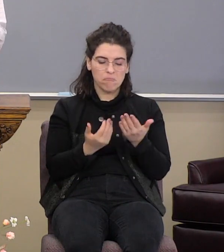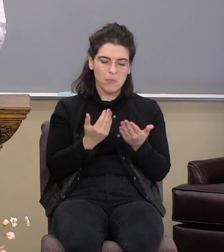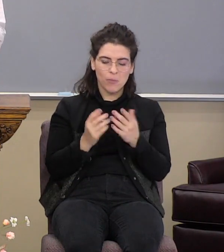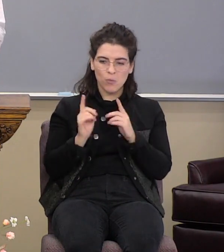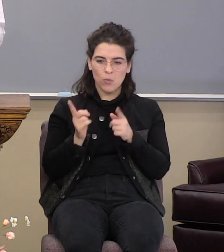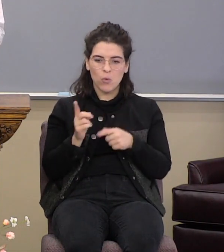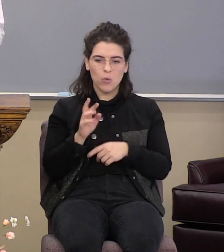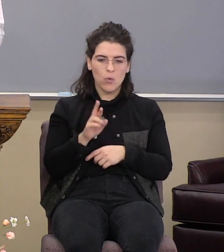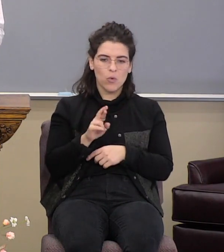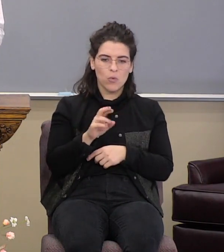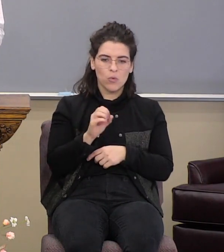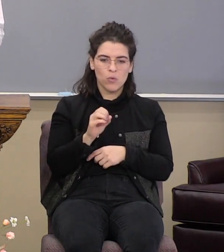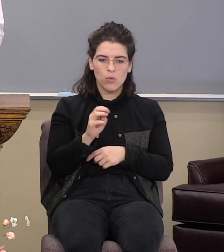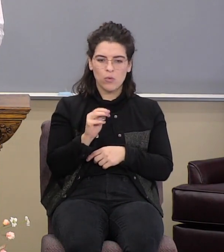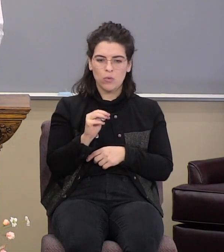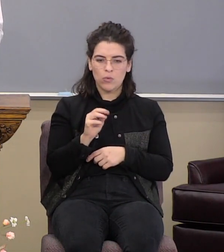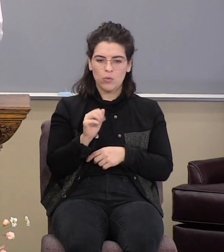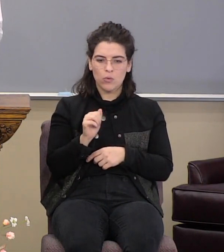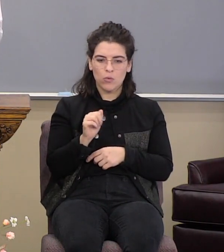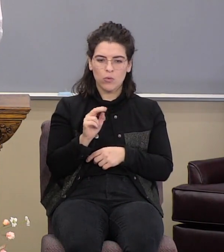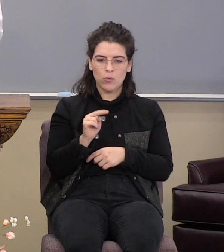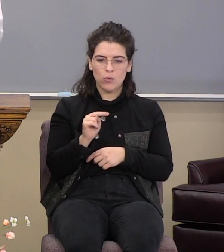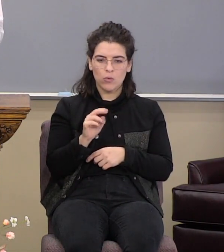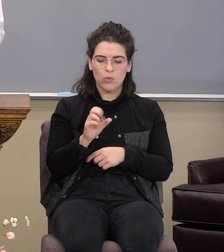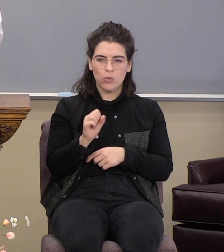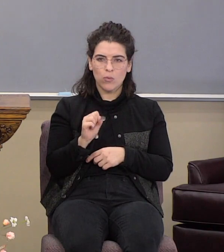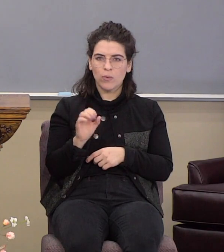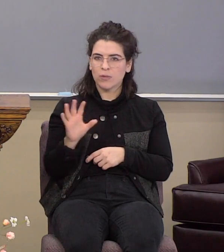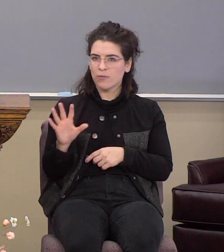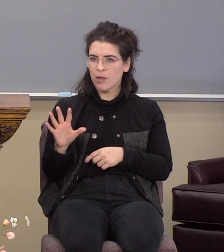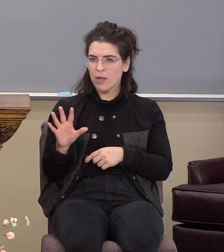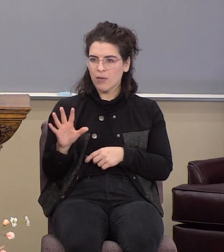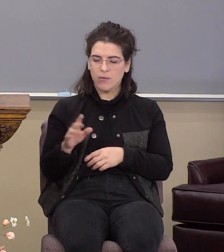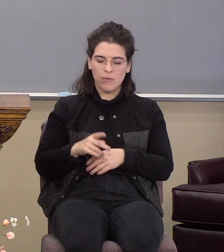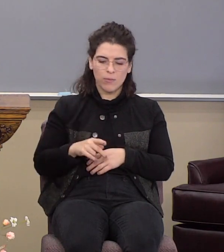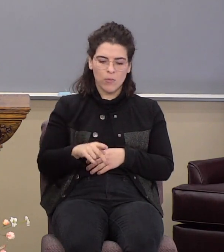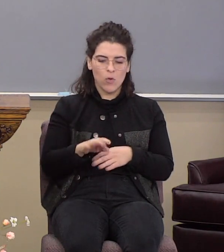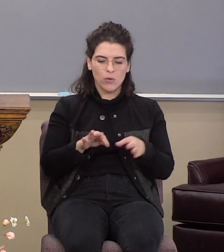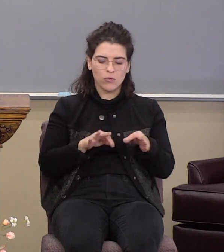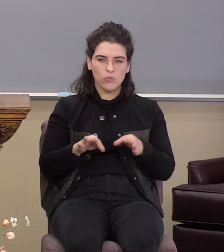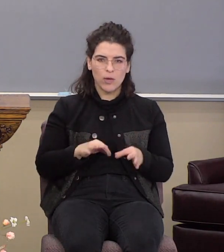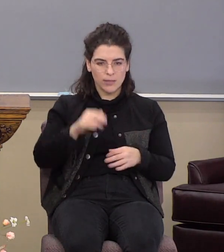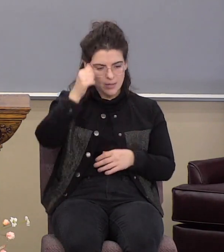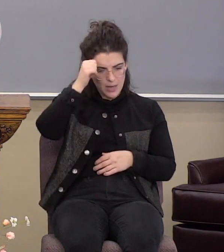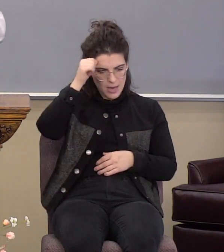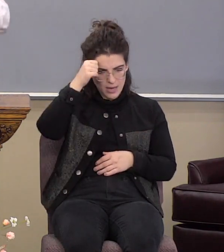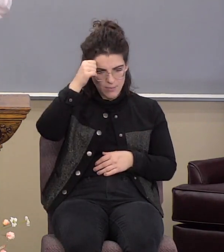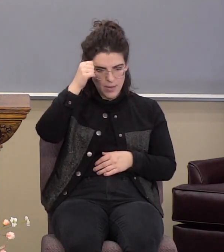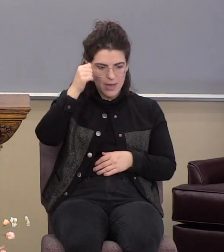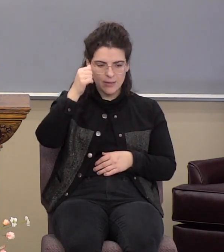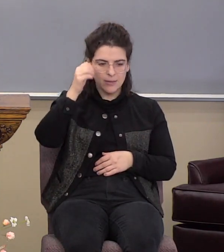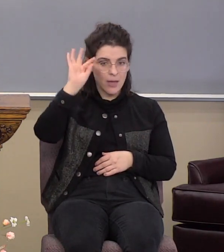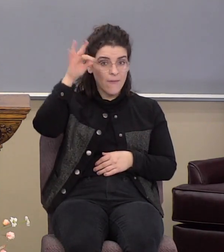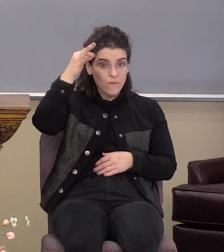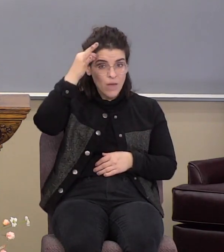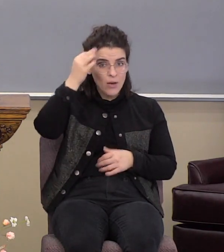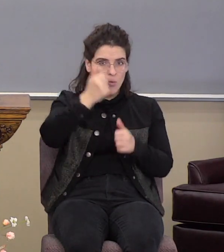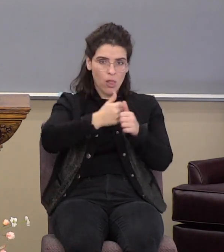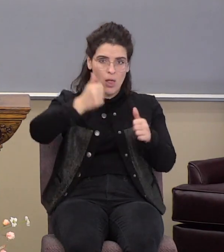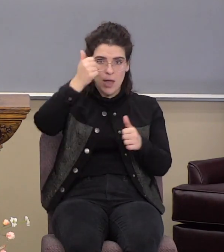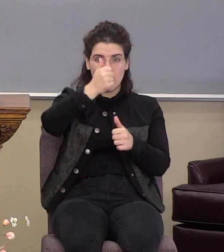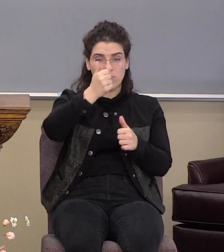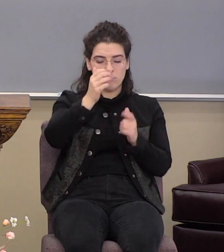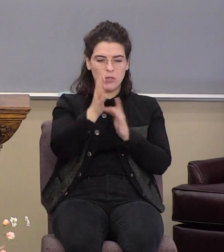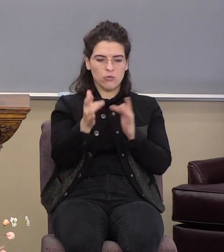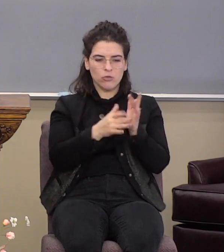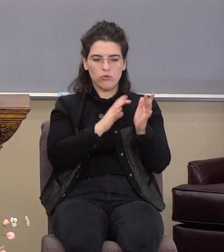to Romans 5. Romans 5, when Paul describes Adam as a federal head, and then he describes Jesus